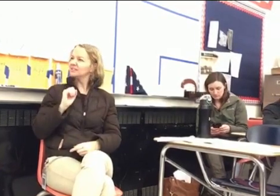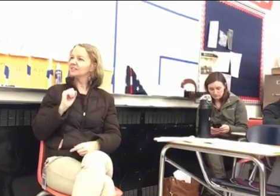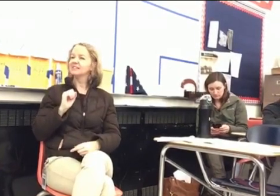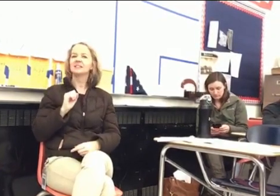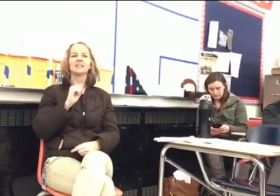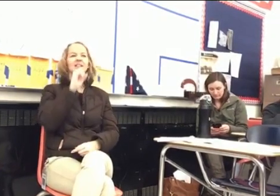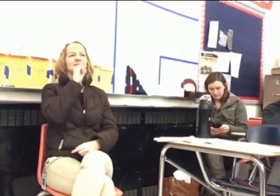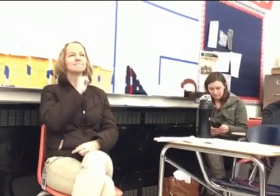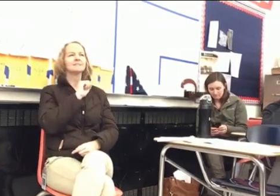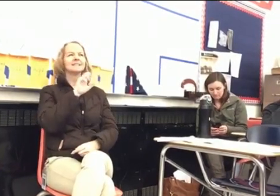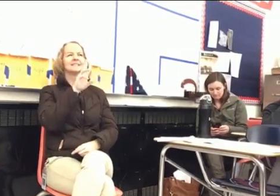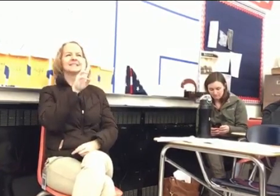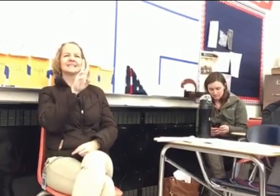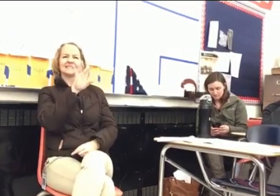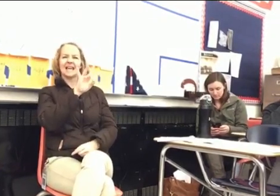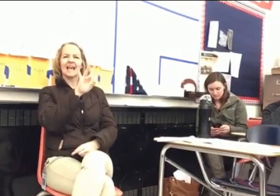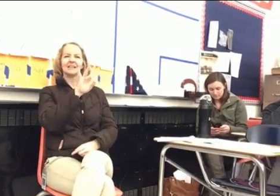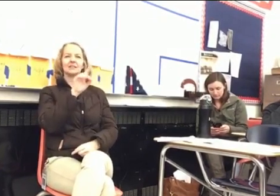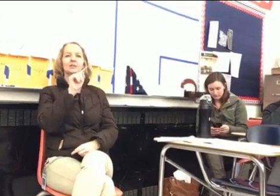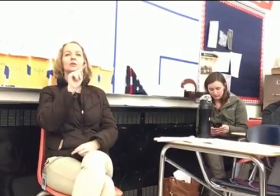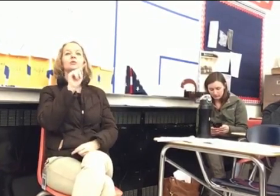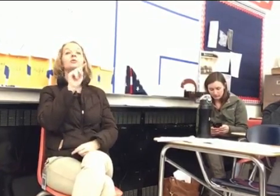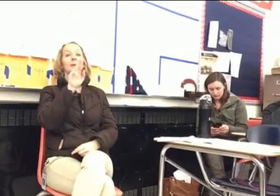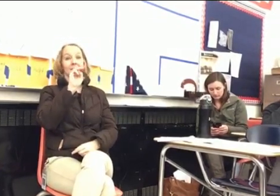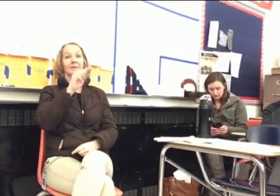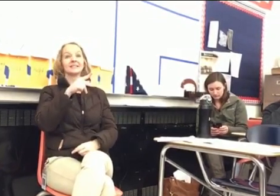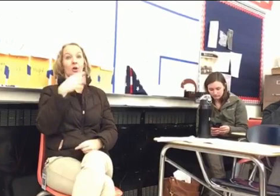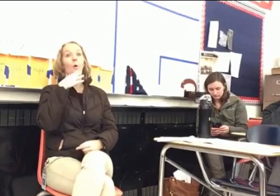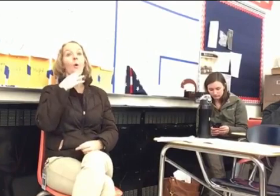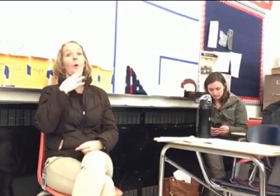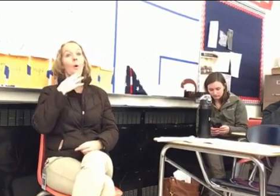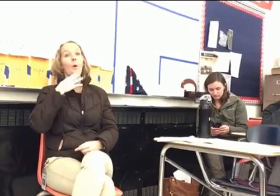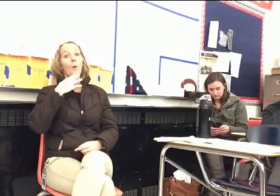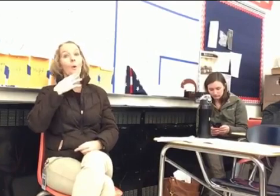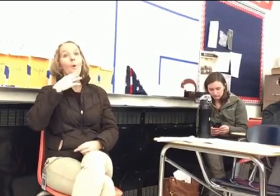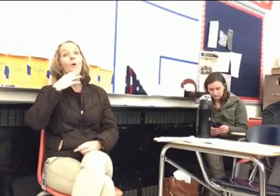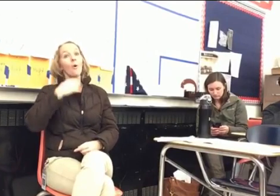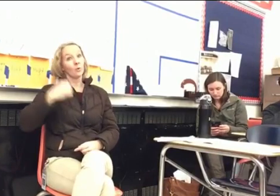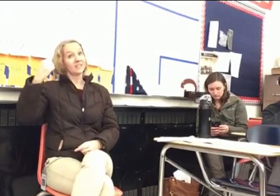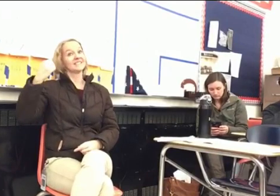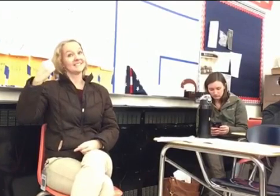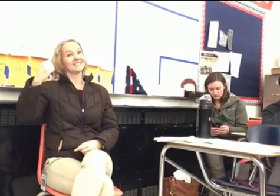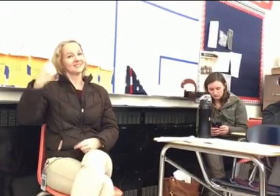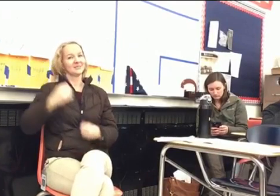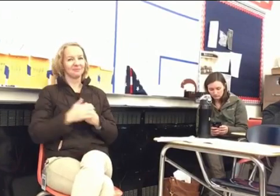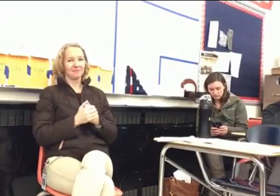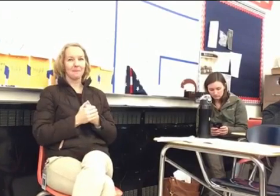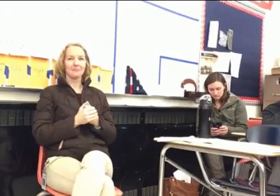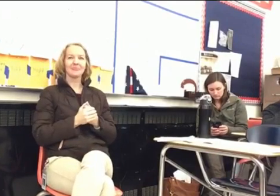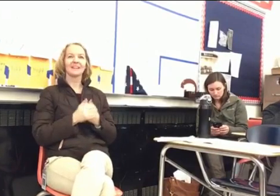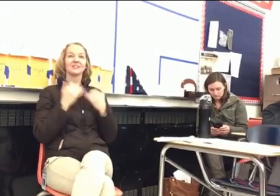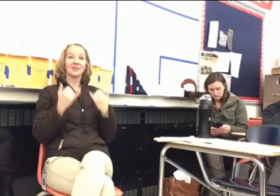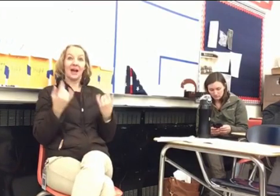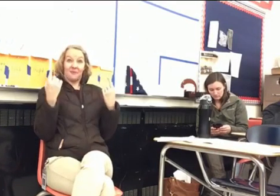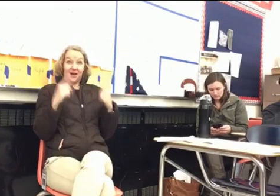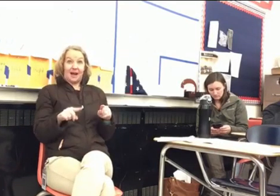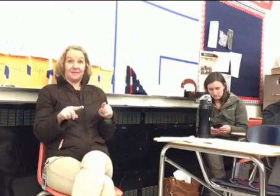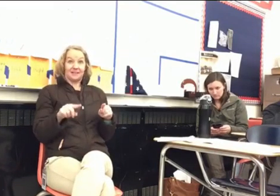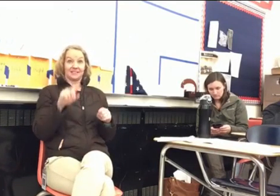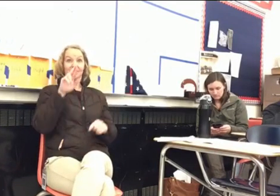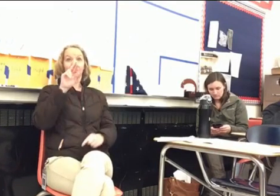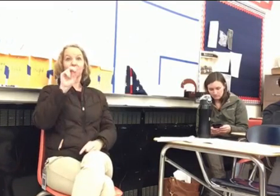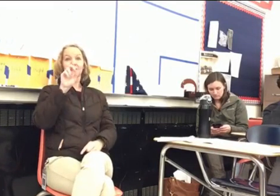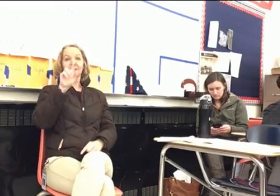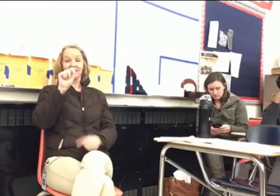He's like 68, 70, something like that. Okay, now listen. Shh. Now what happens is that Theodore